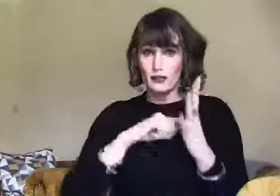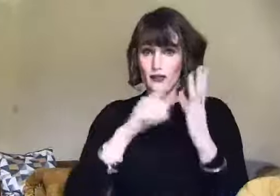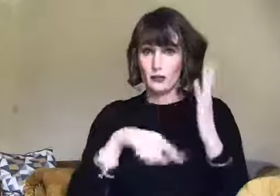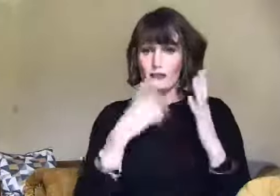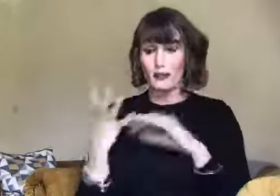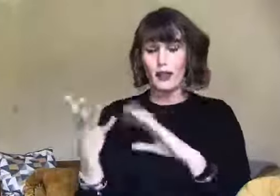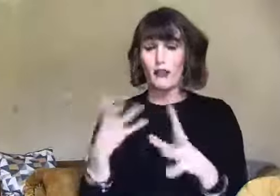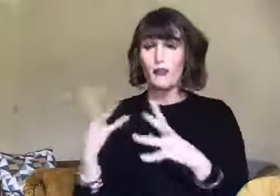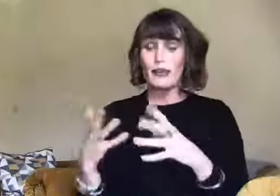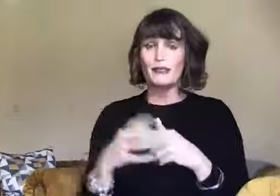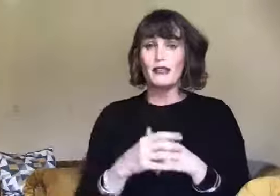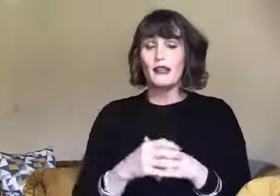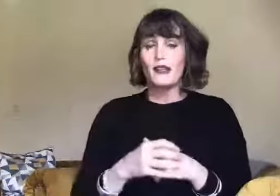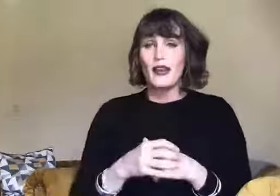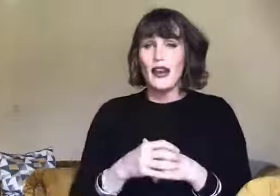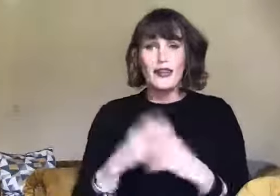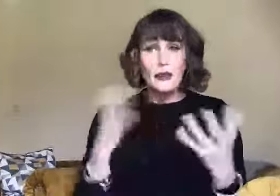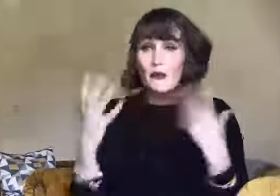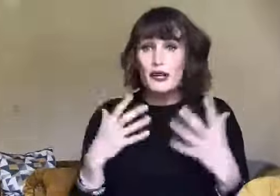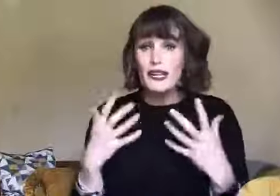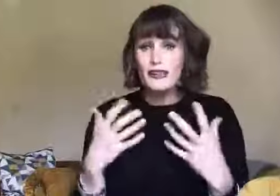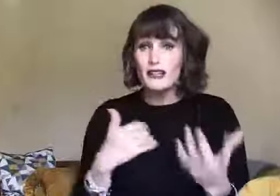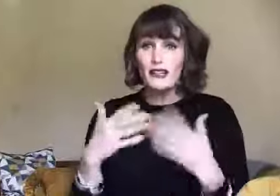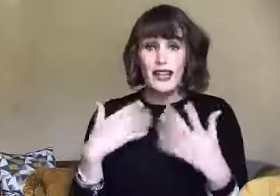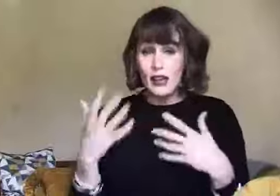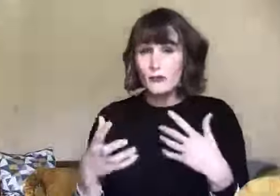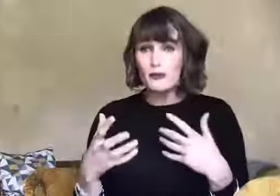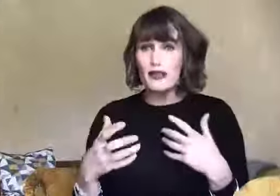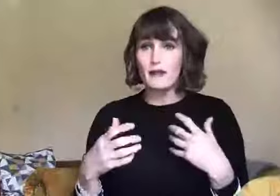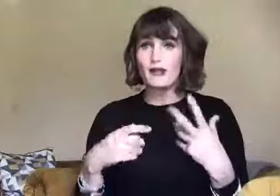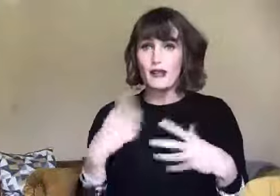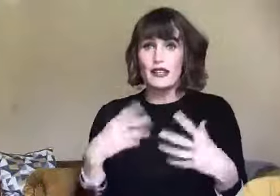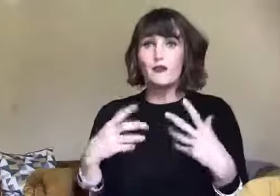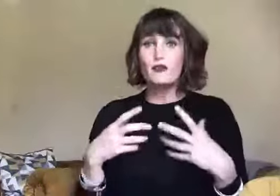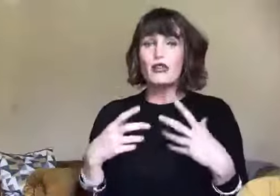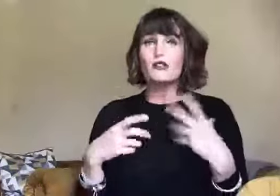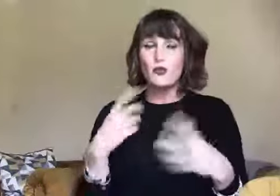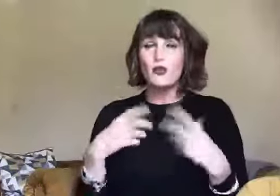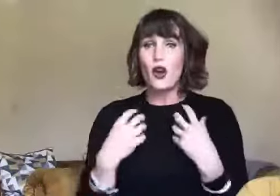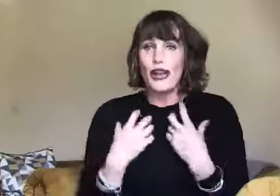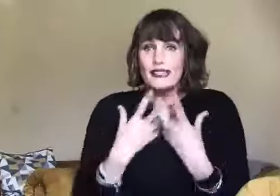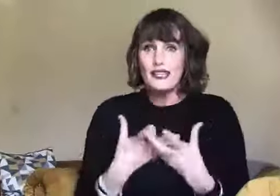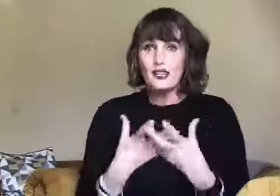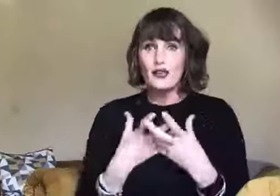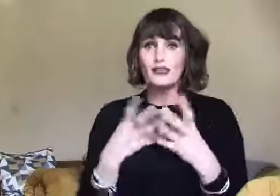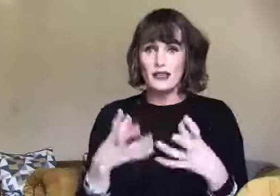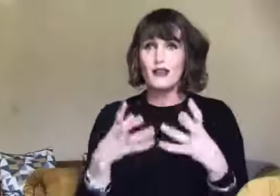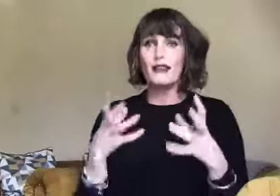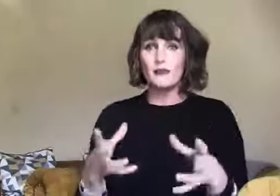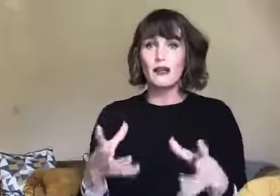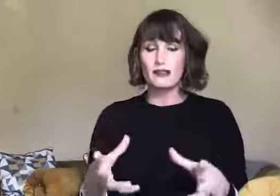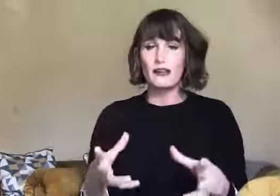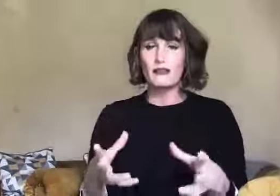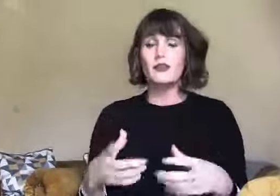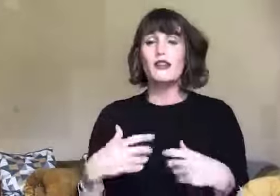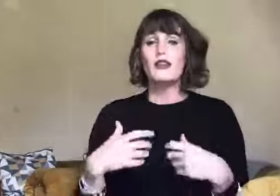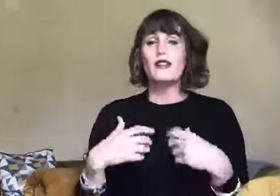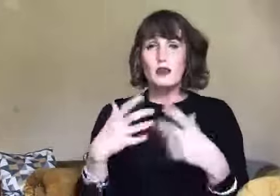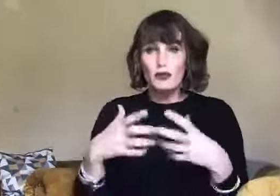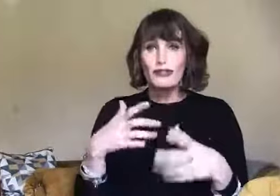of alphabet. And they were brilliant. And so they helped me. And because they saw that I had an interest in learning BSL, they wanted